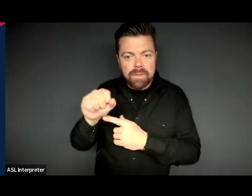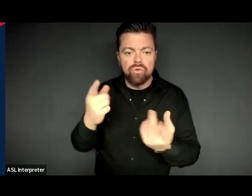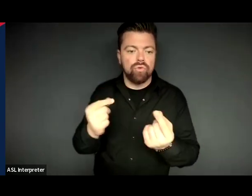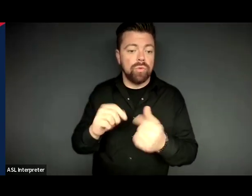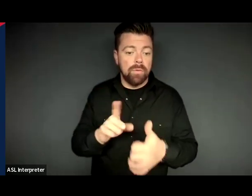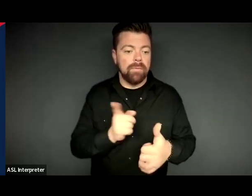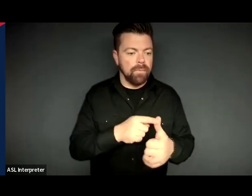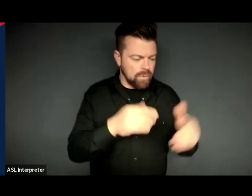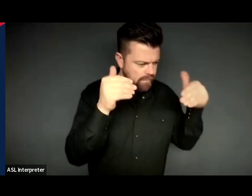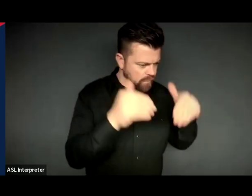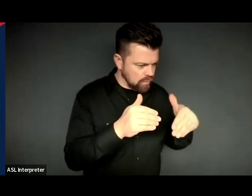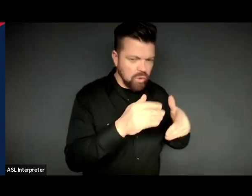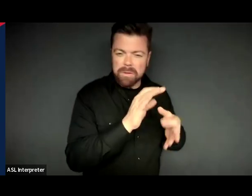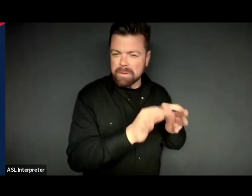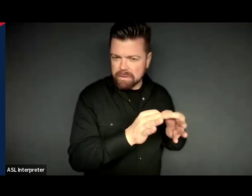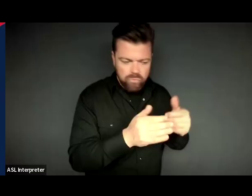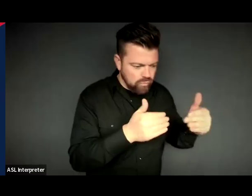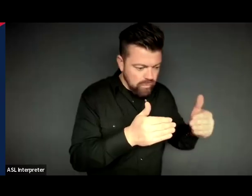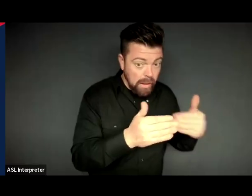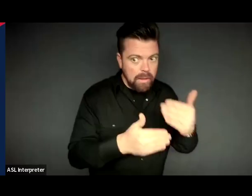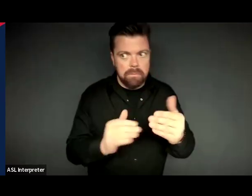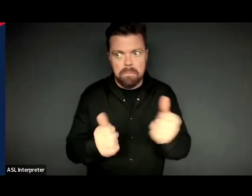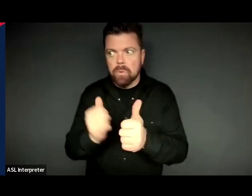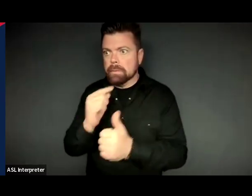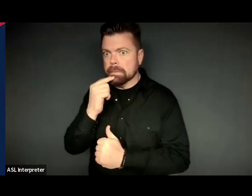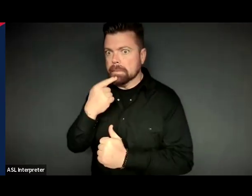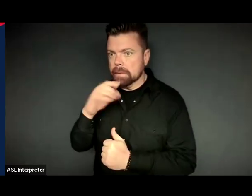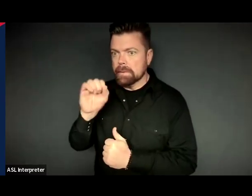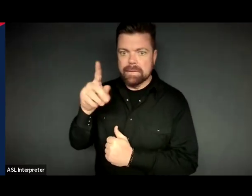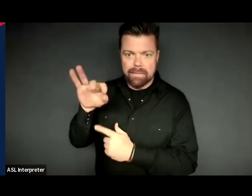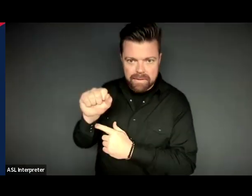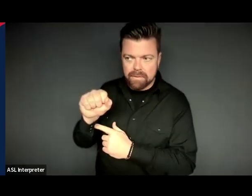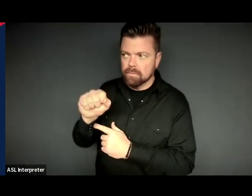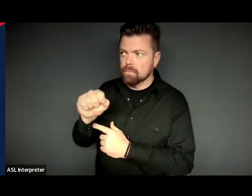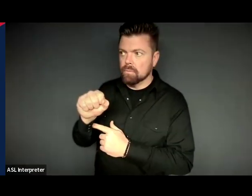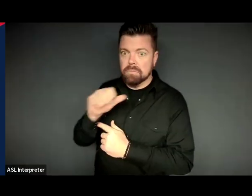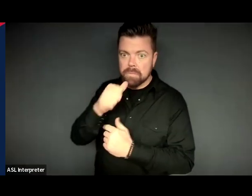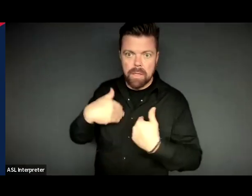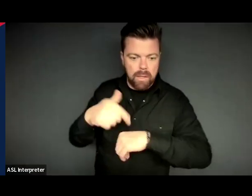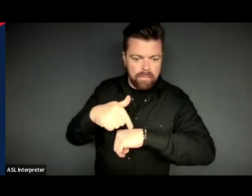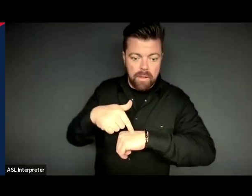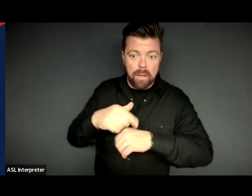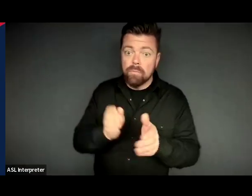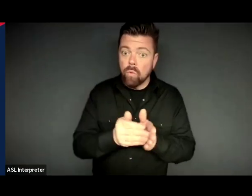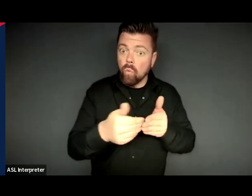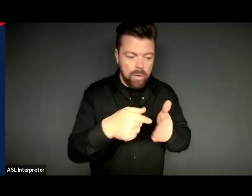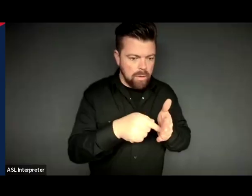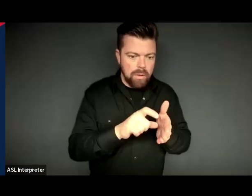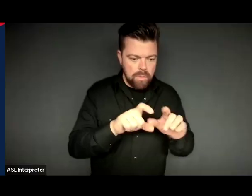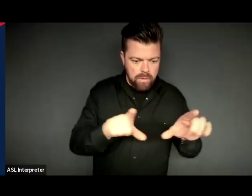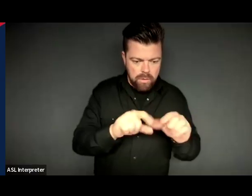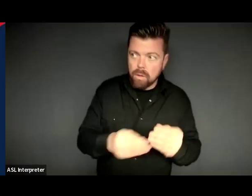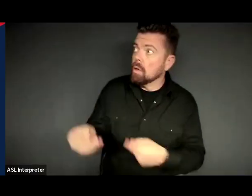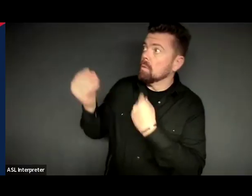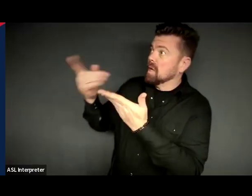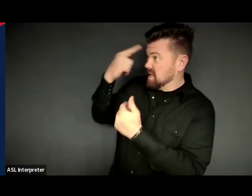to the most severe thing, which is sepsis. You don't have time to work your way up. Hand them the wallet card. I think I have this. I think I